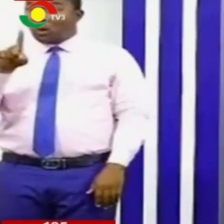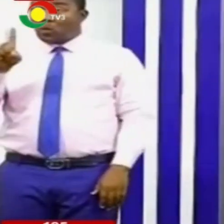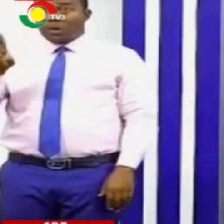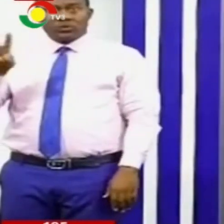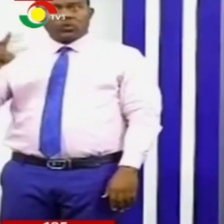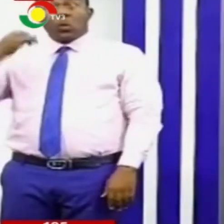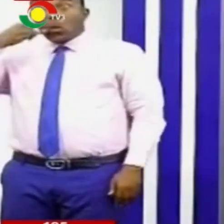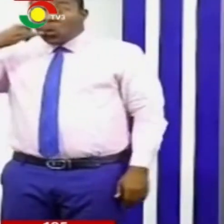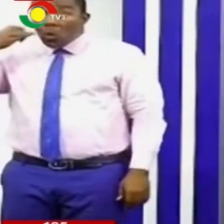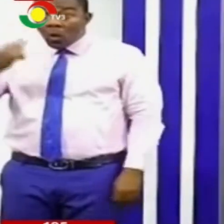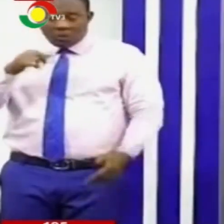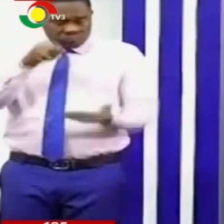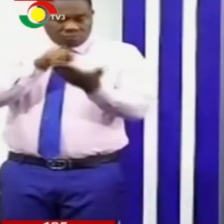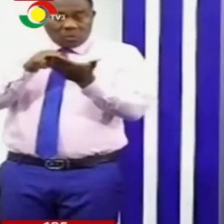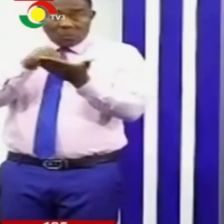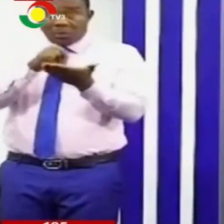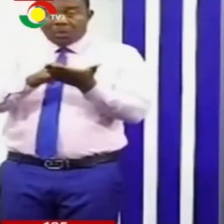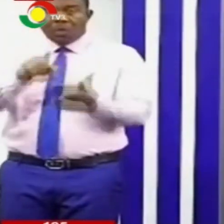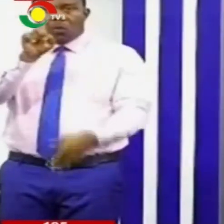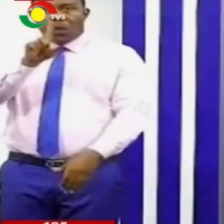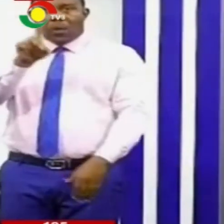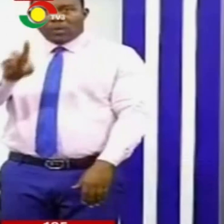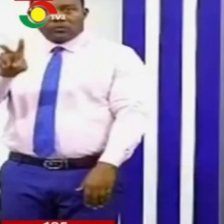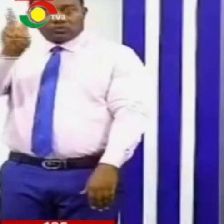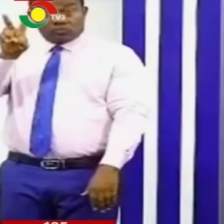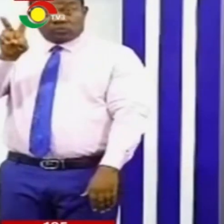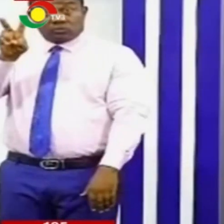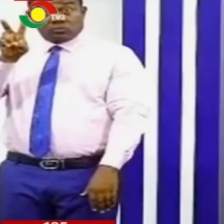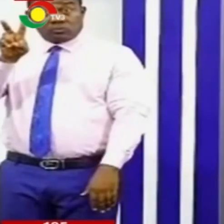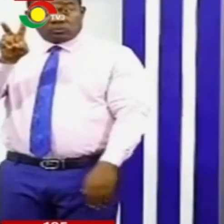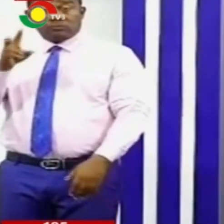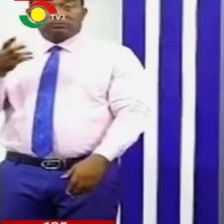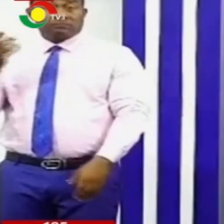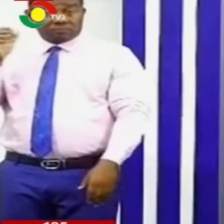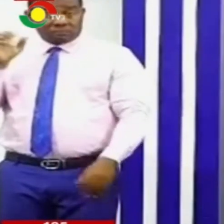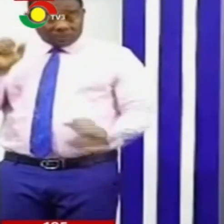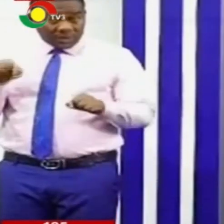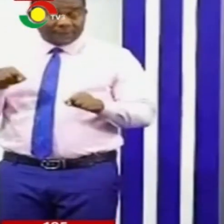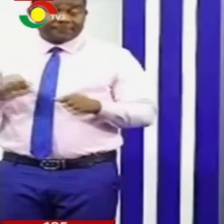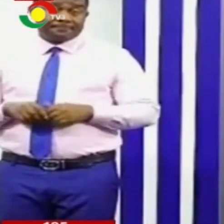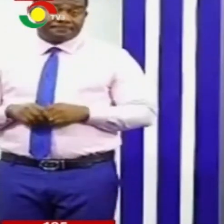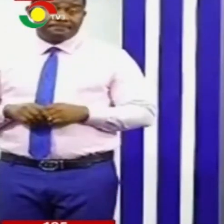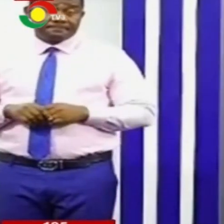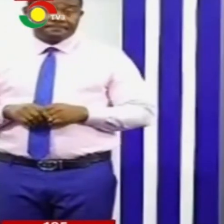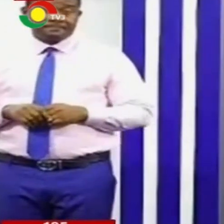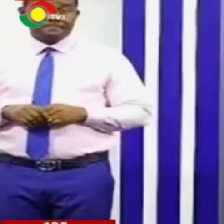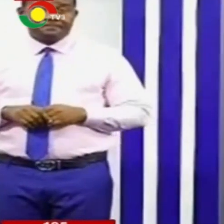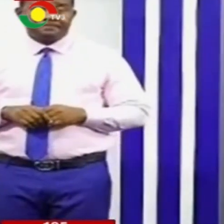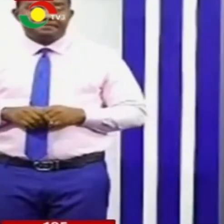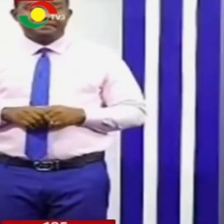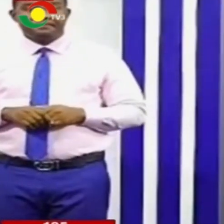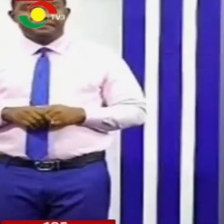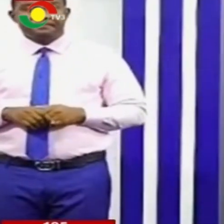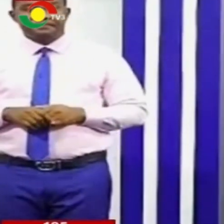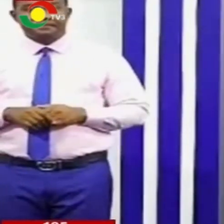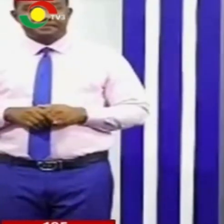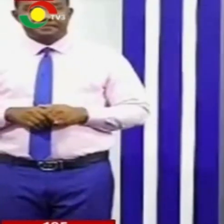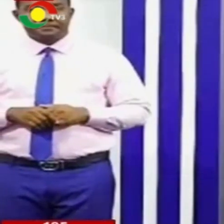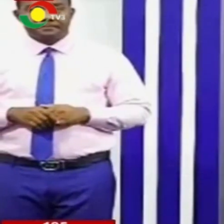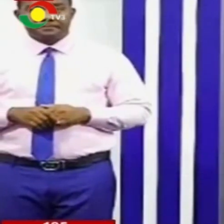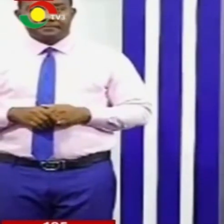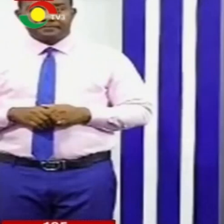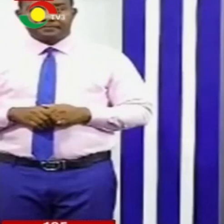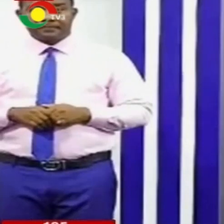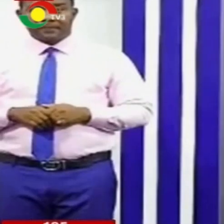112 and inform them as such if you haven't been reached, so that they can also schedule an appointment for you to be tested. Now, the enhanced testing has